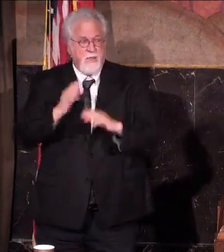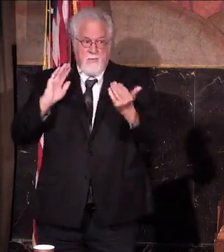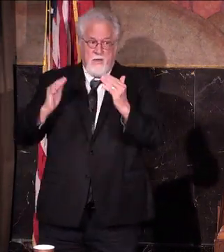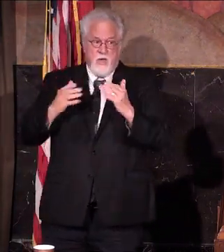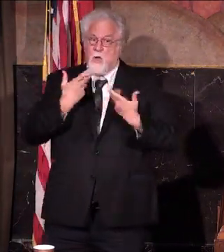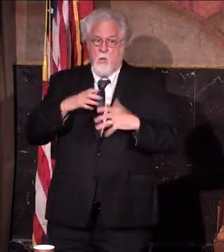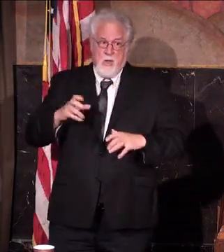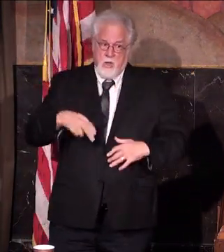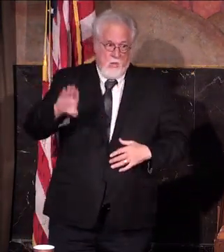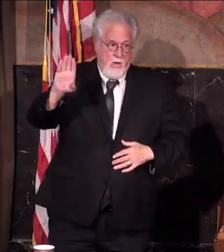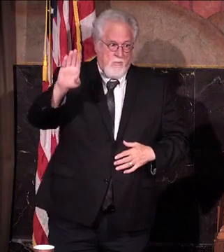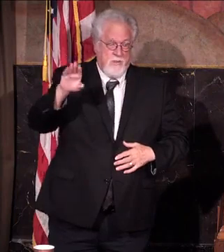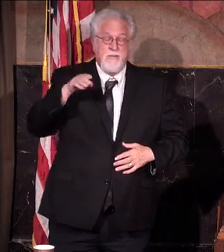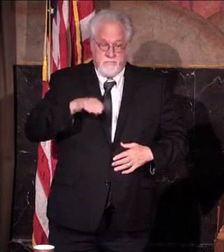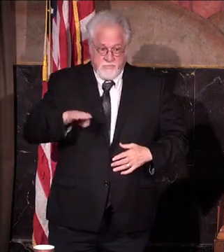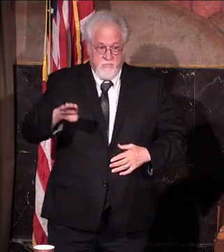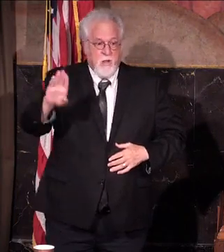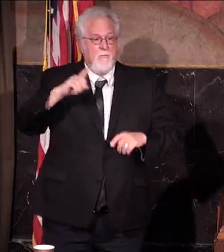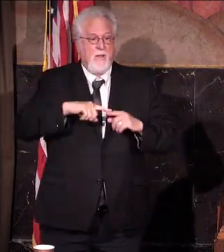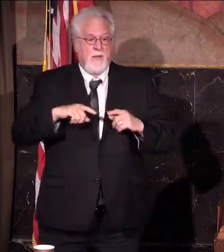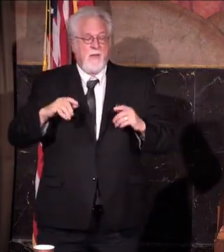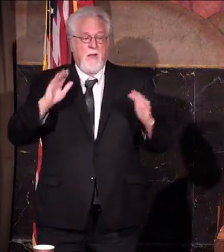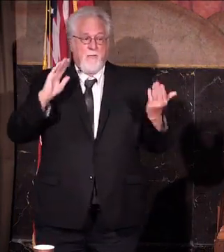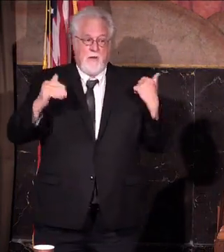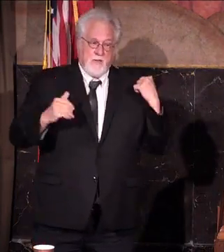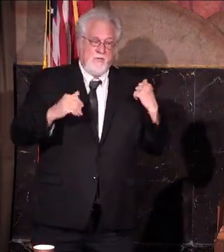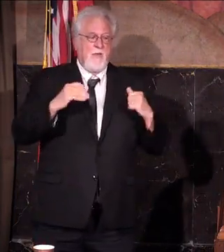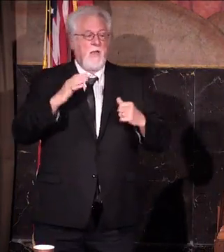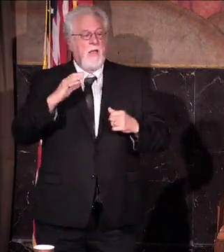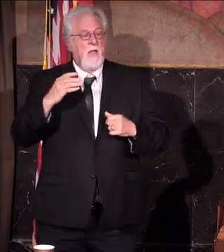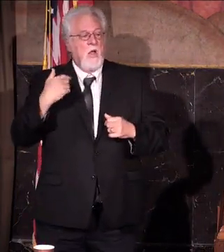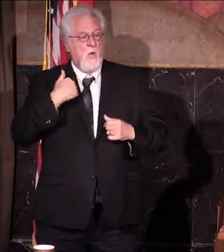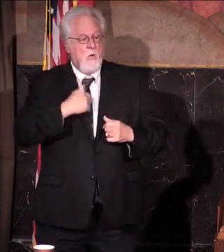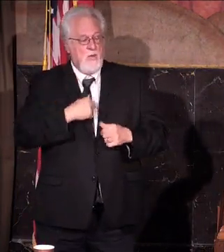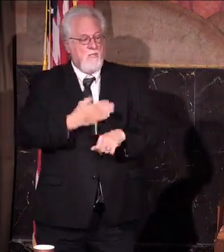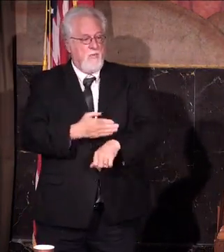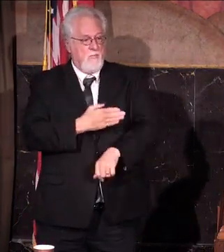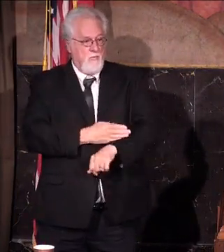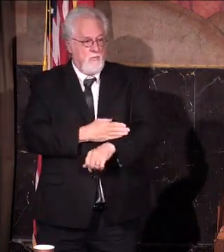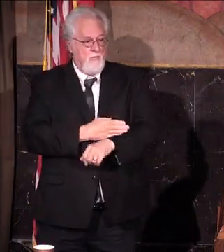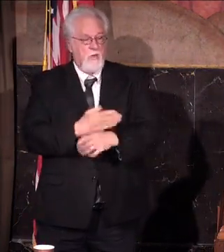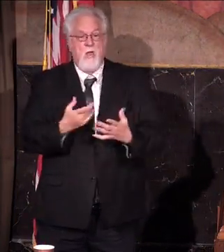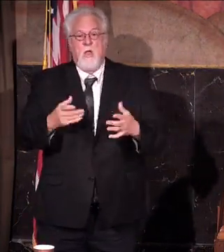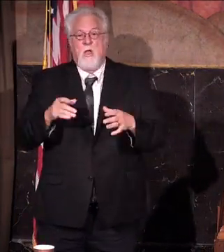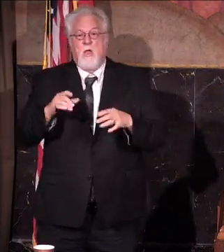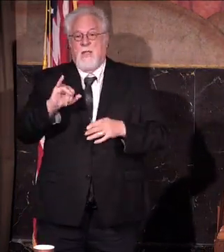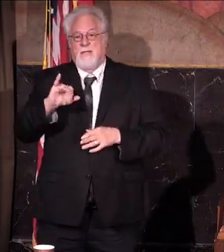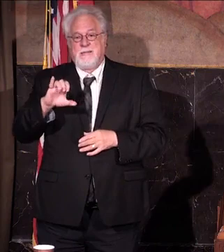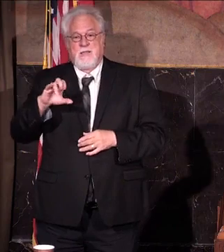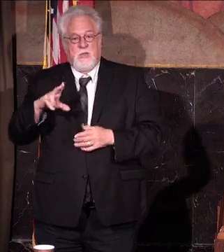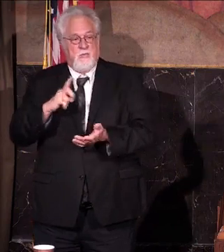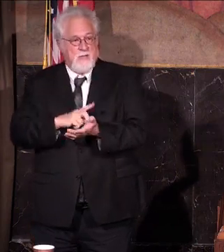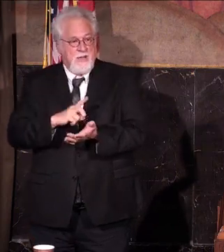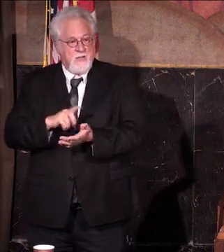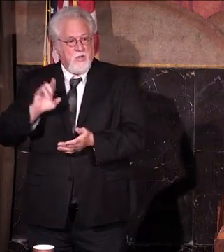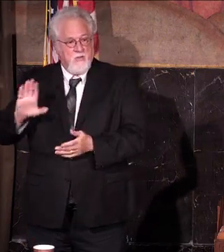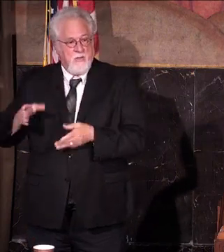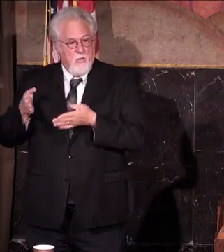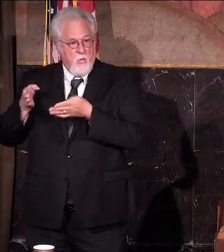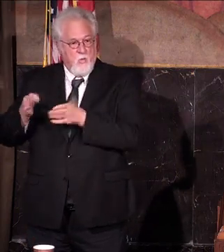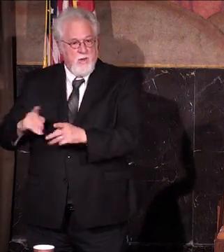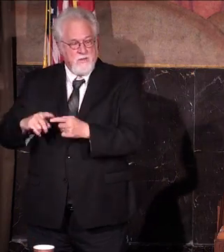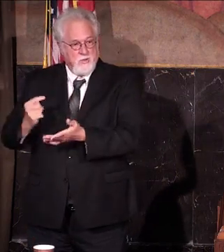want it to go up, and it's been going up, but comparatively, is that we have improved, the critical care doctors have improved their modalities